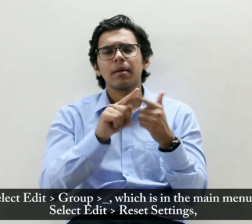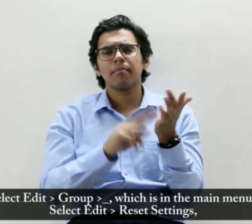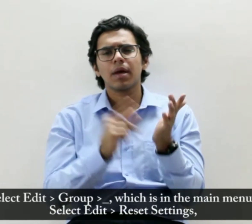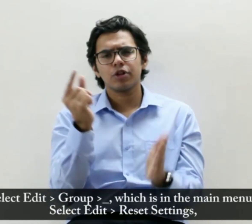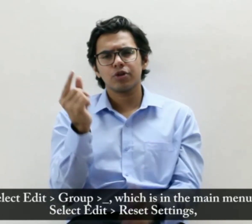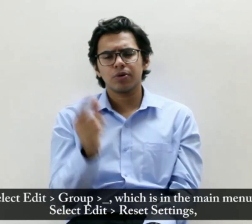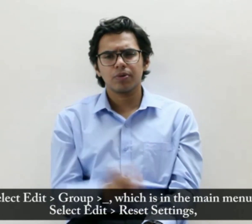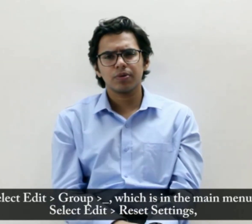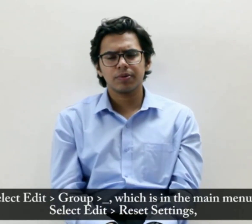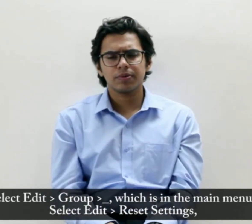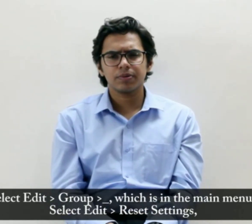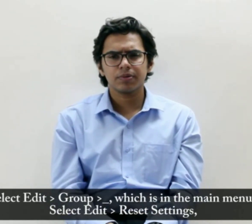Reset Settings.